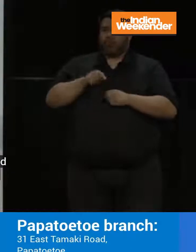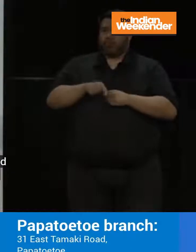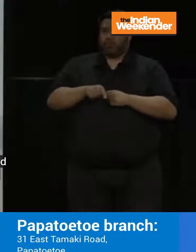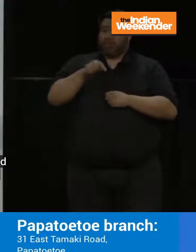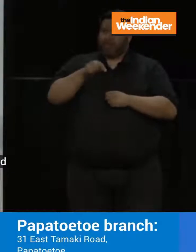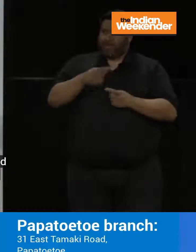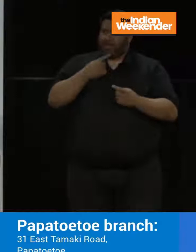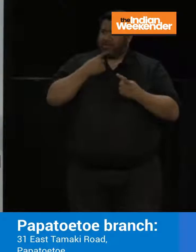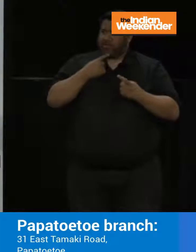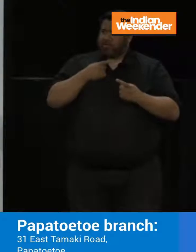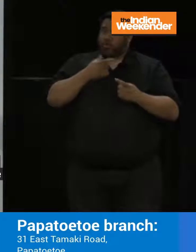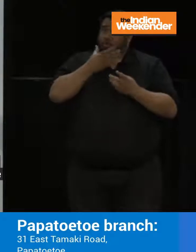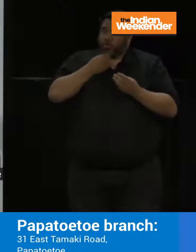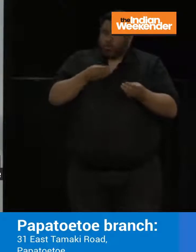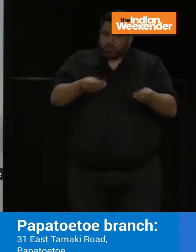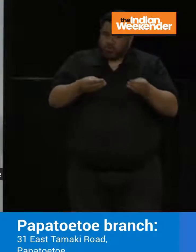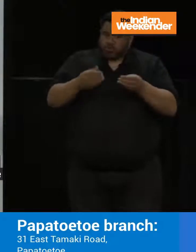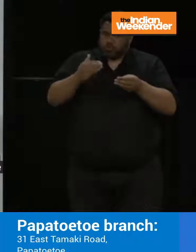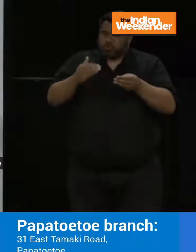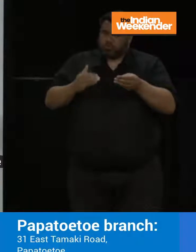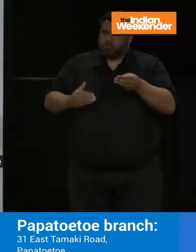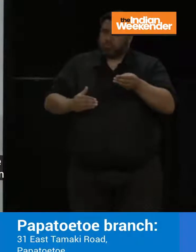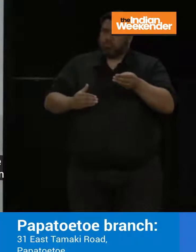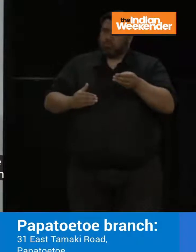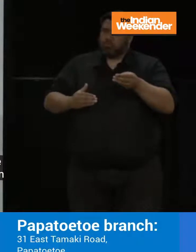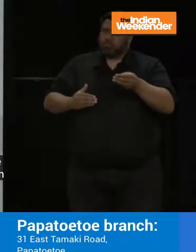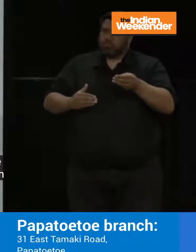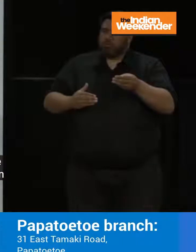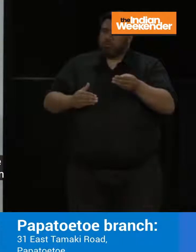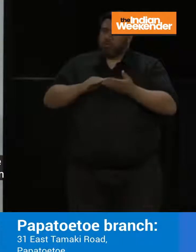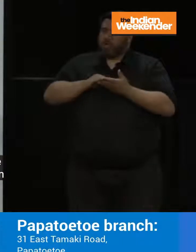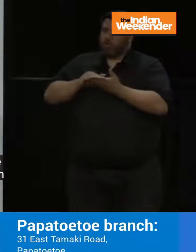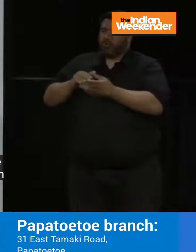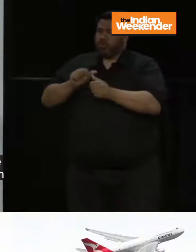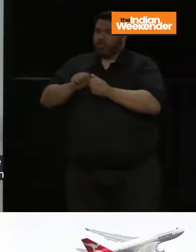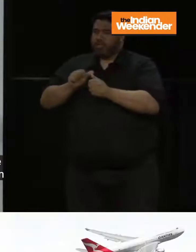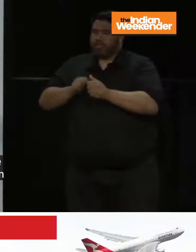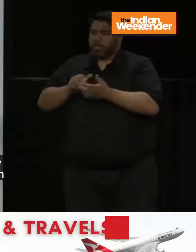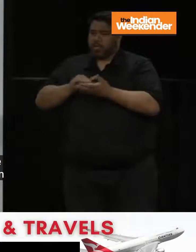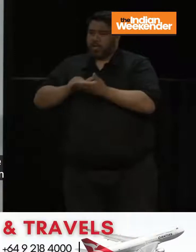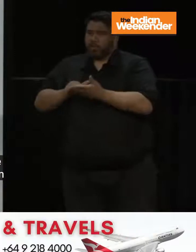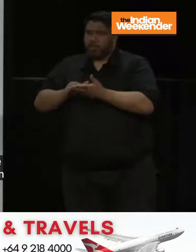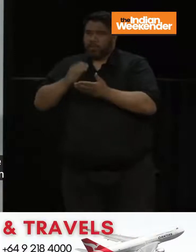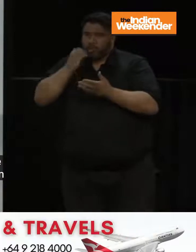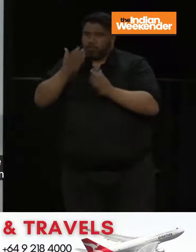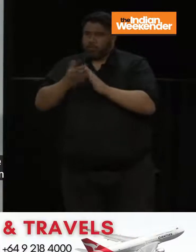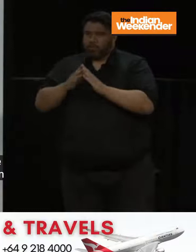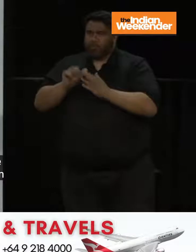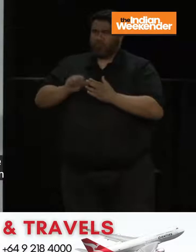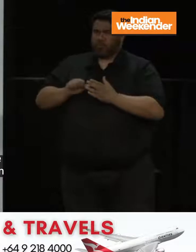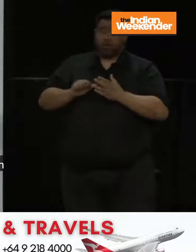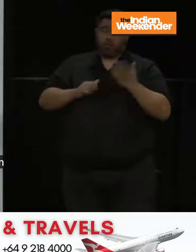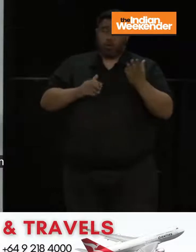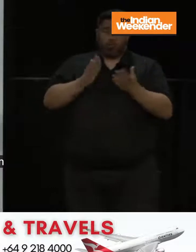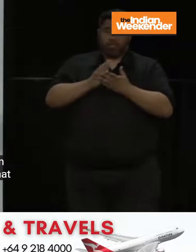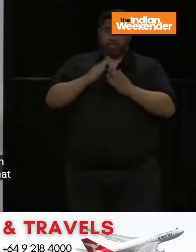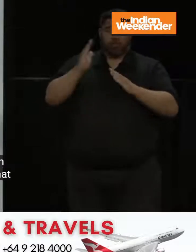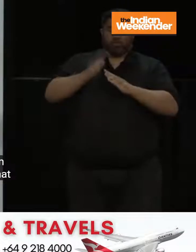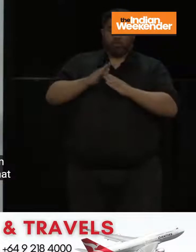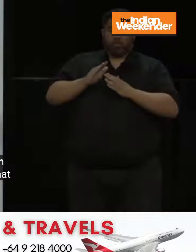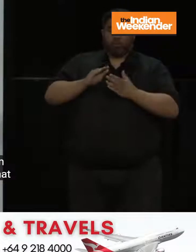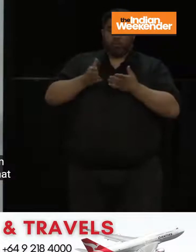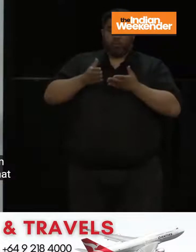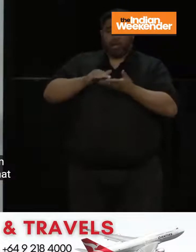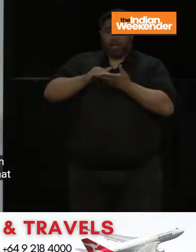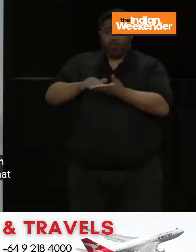access to that or using that information to better respond to Maori communities? I think the best response that we can have in Māori communities